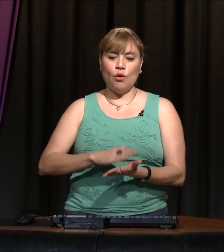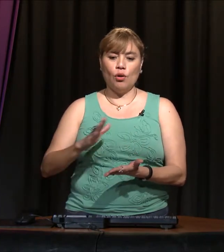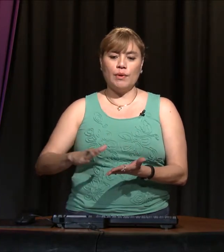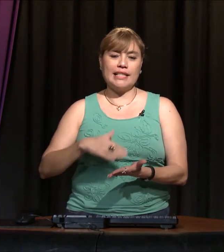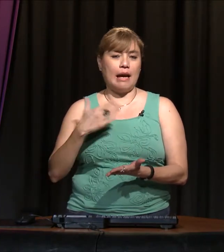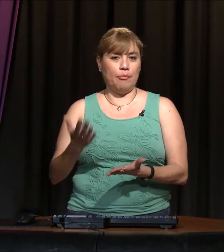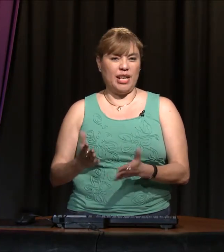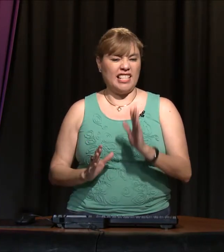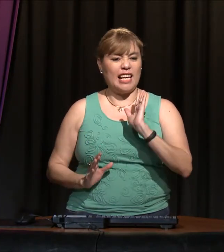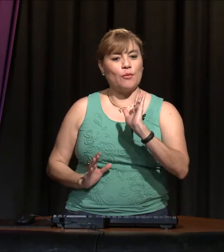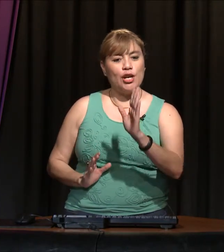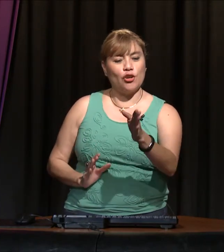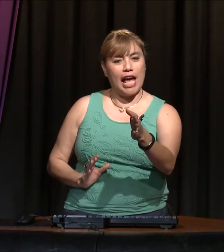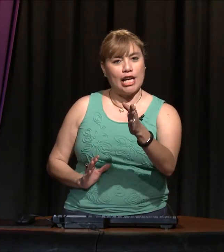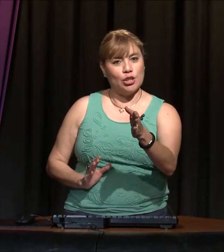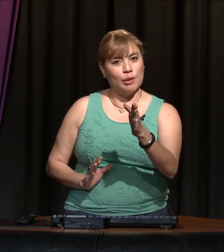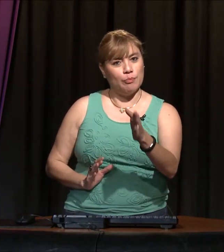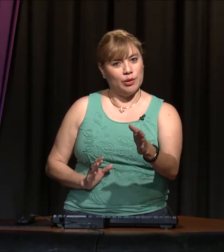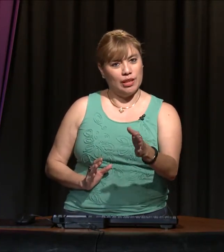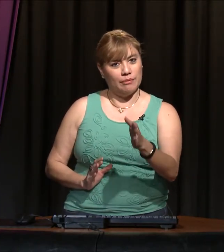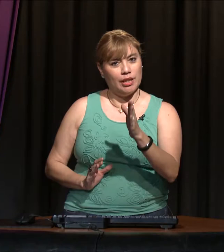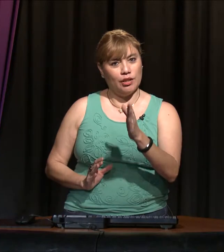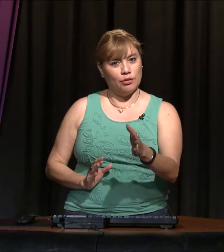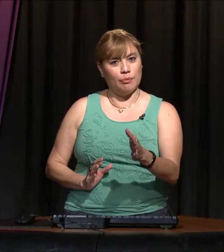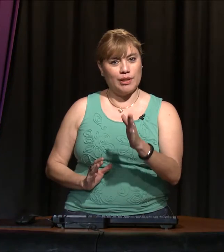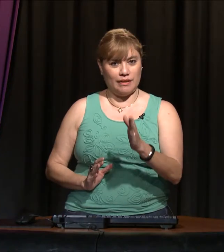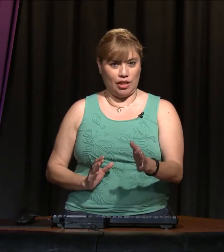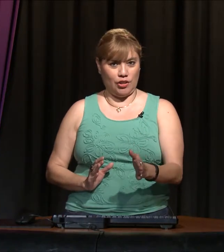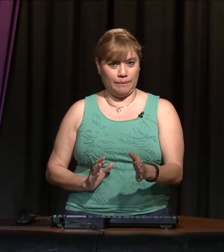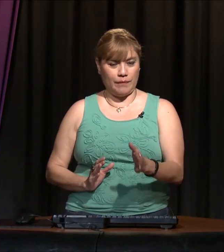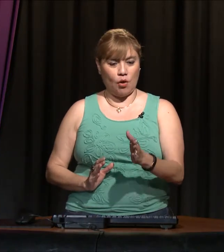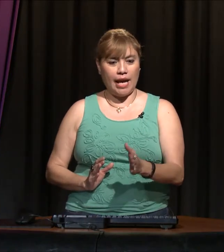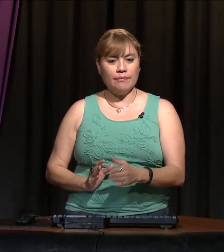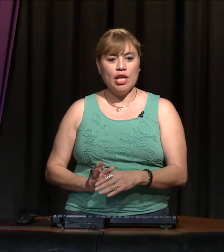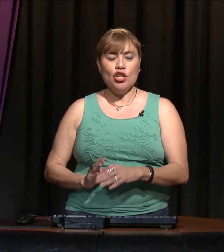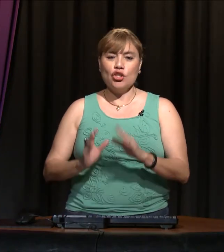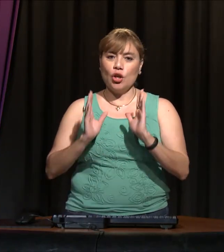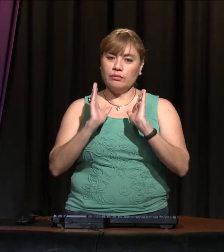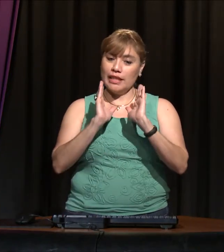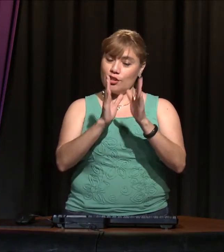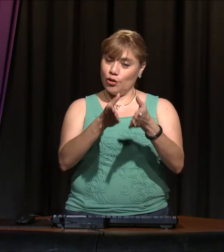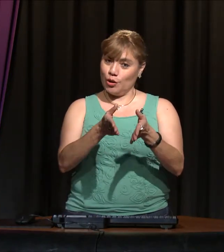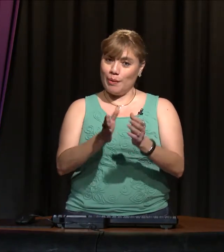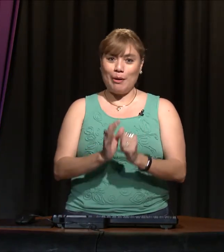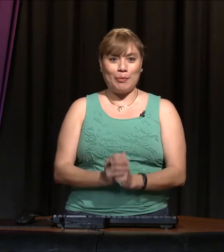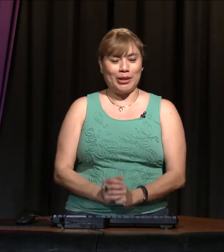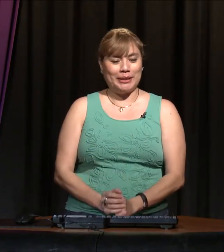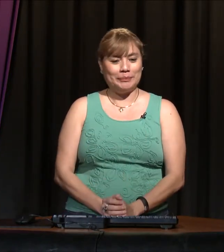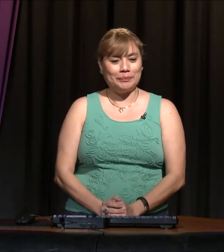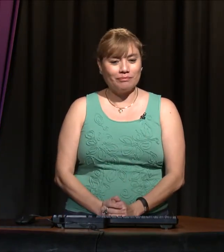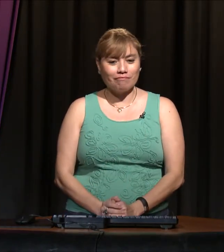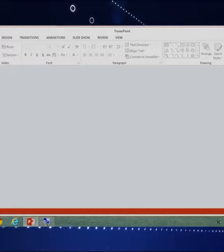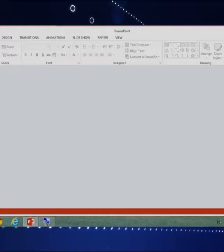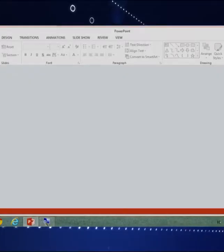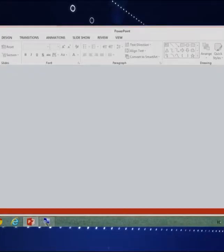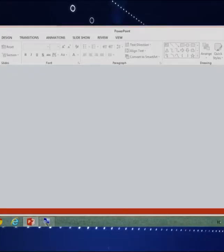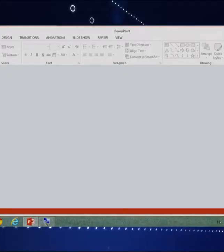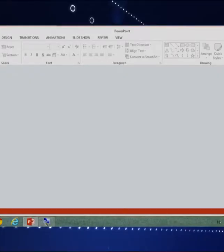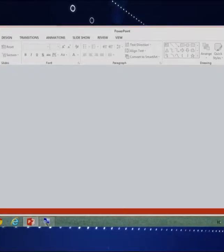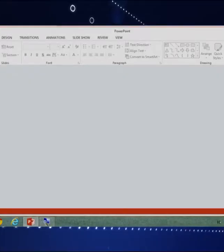always have present and we are going to actually put them into the presentation. Let's go into PowerPoint. Okay,